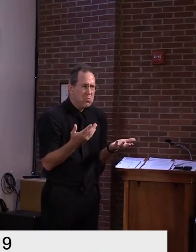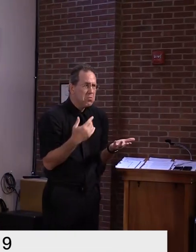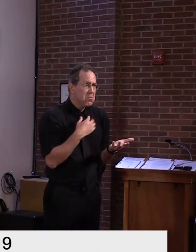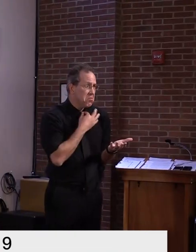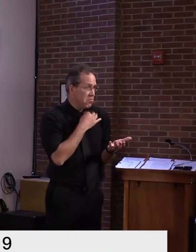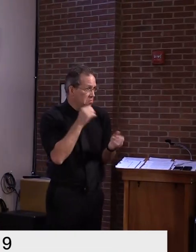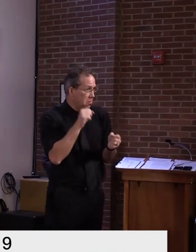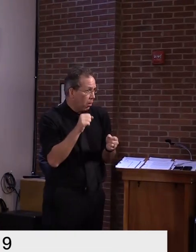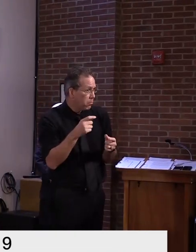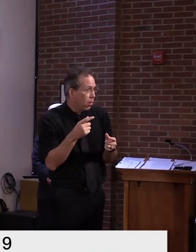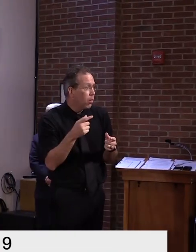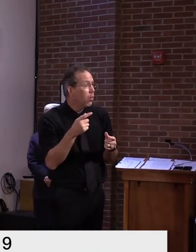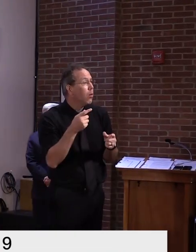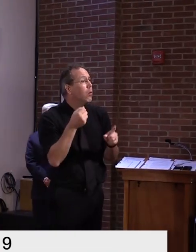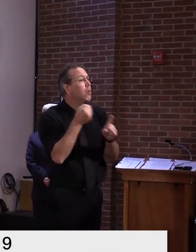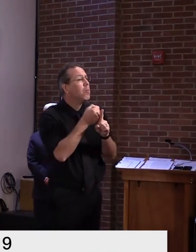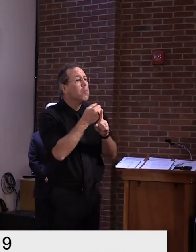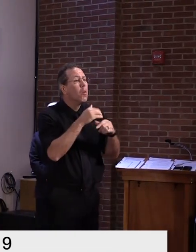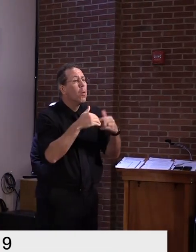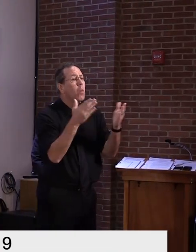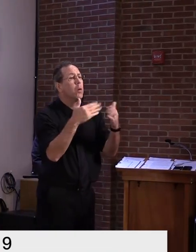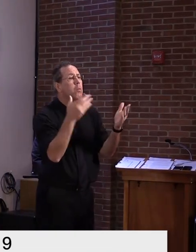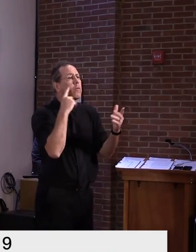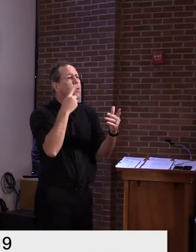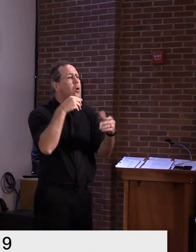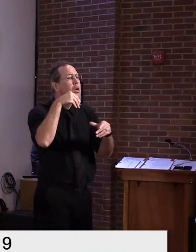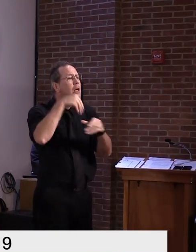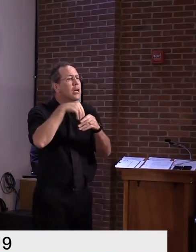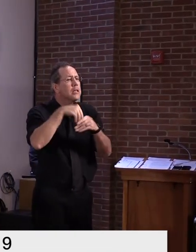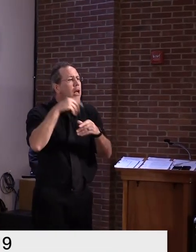activities, or are we just in our current